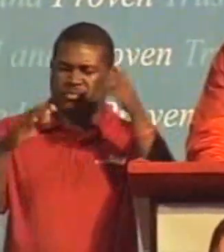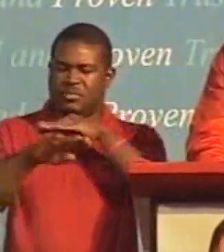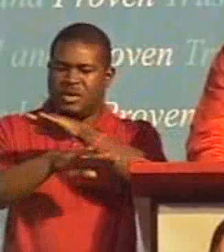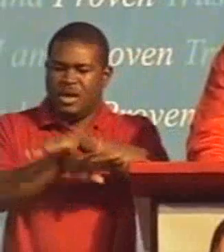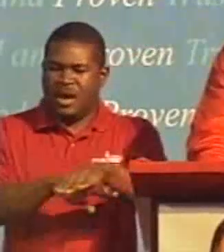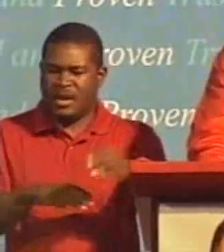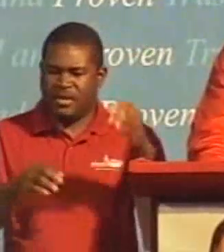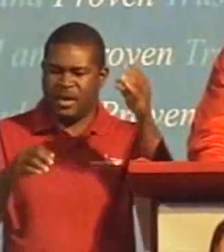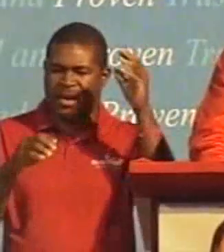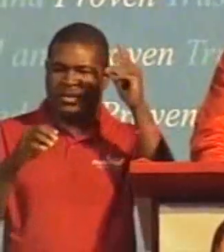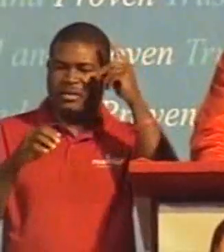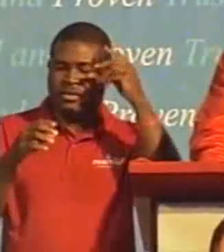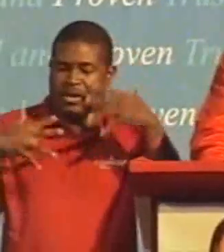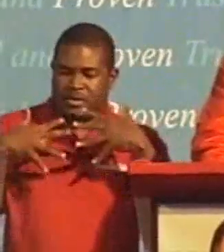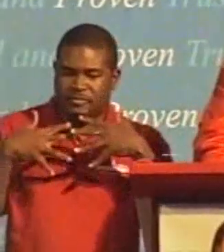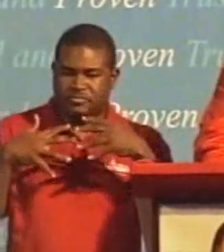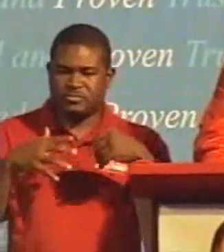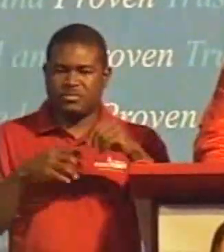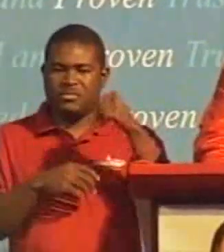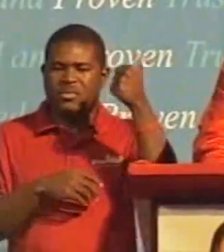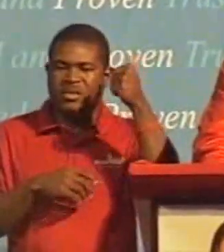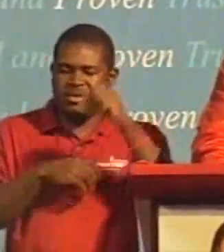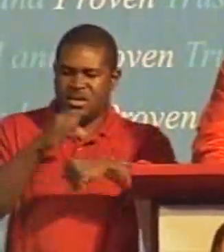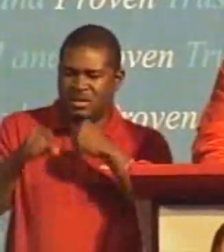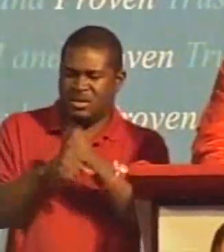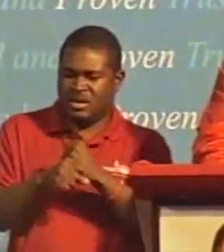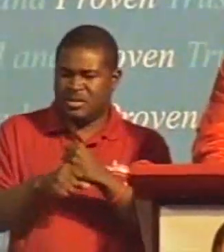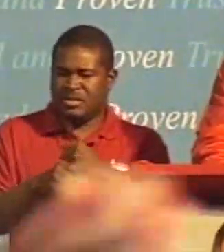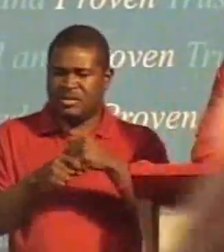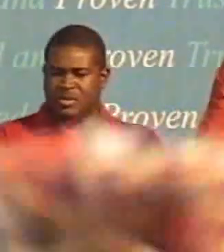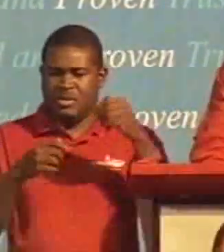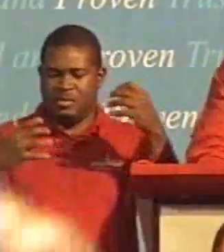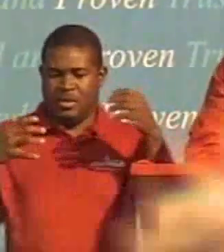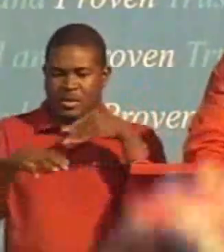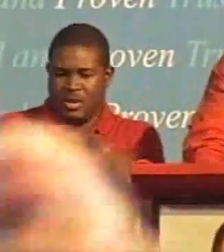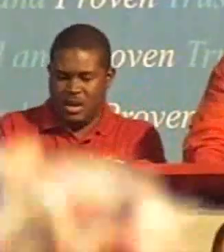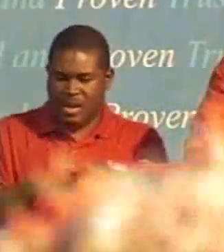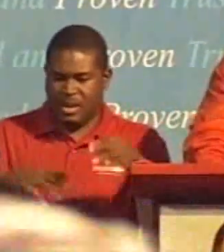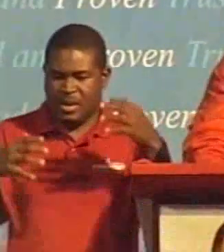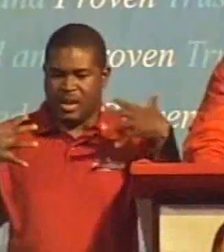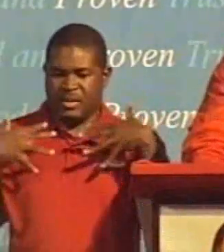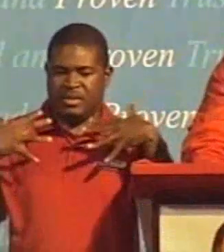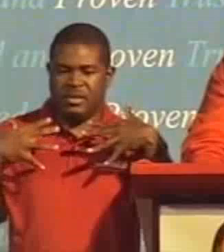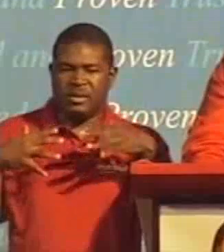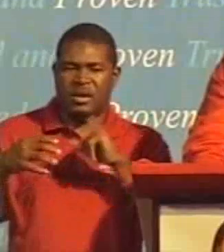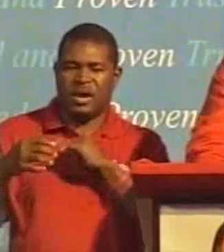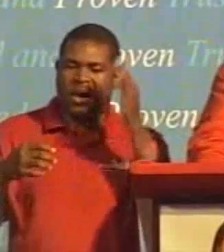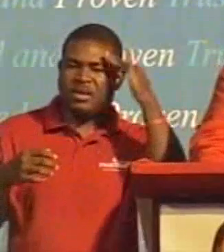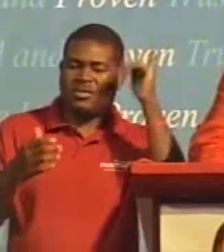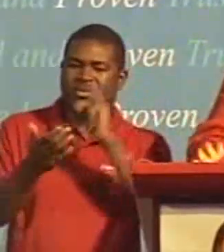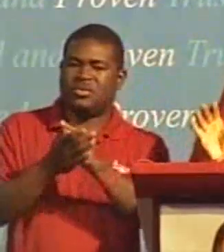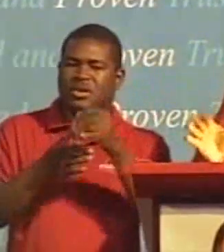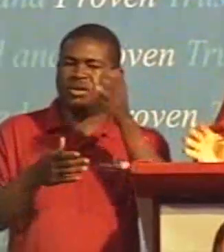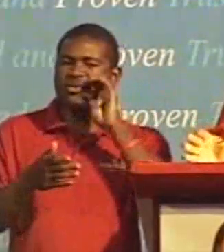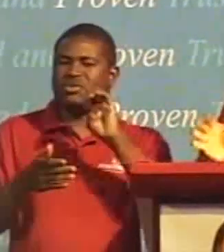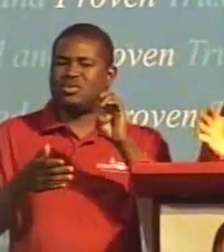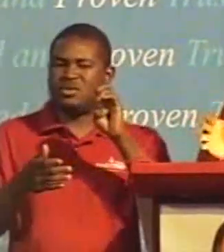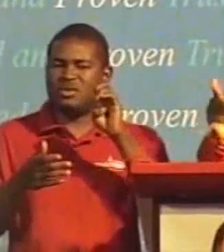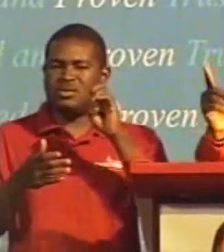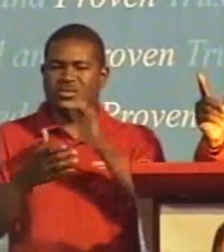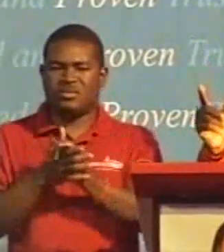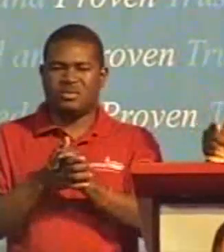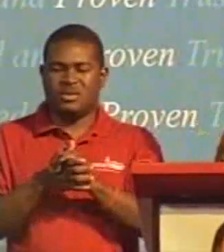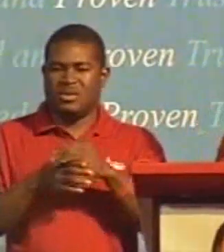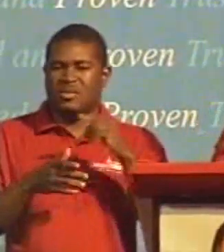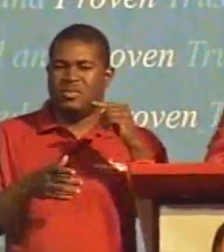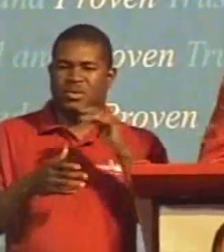disaster. 10 years would have been a nightmare. Now, I know she will deny it. They are good at denying